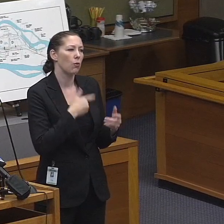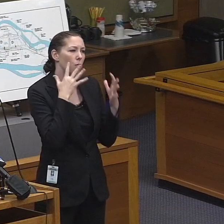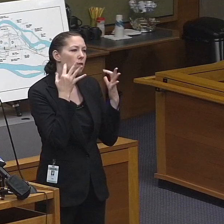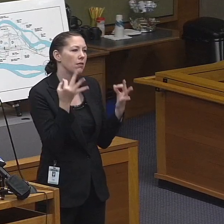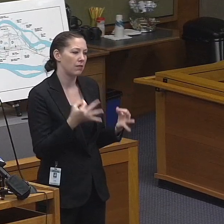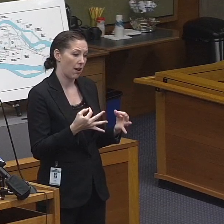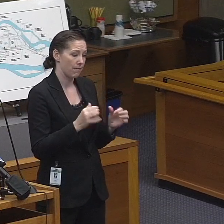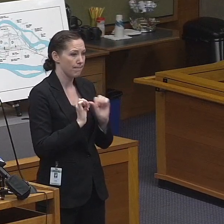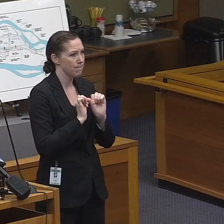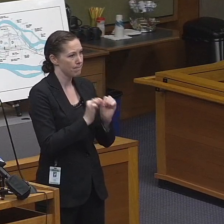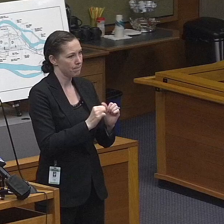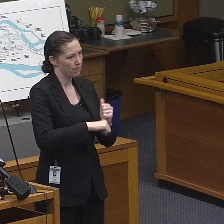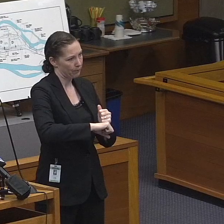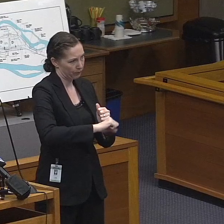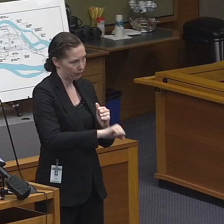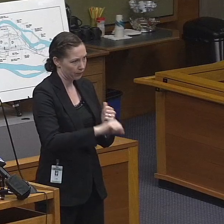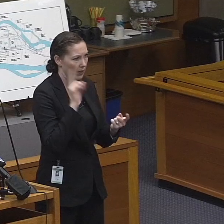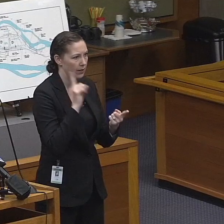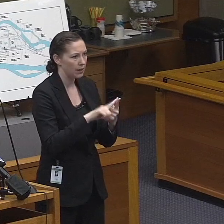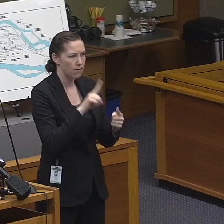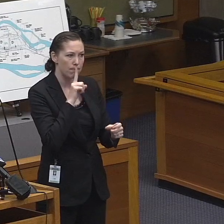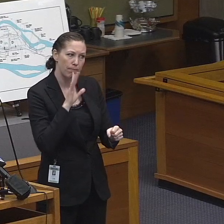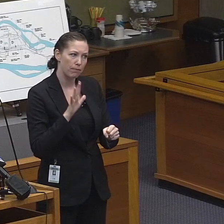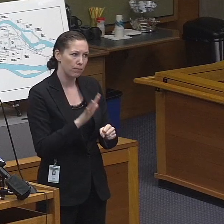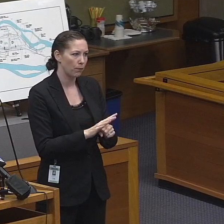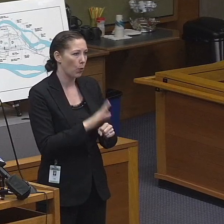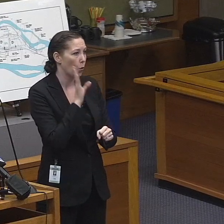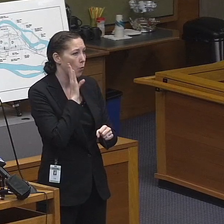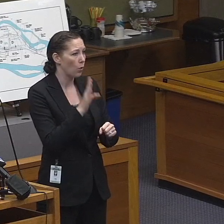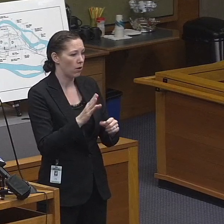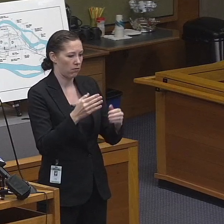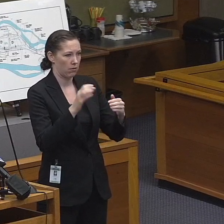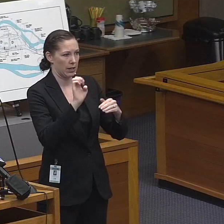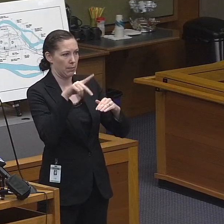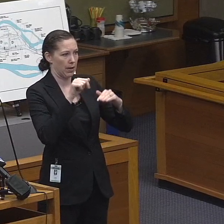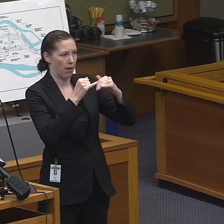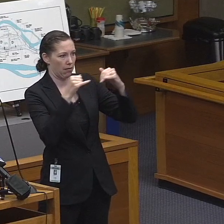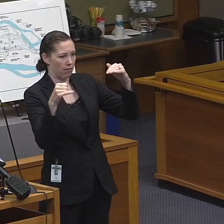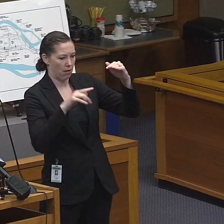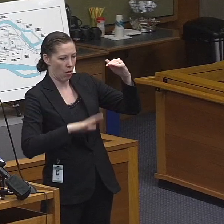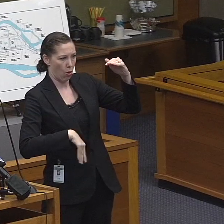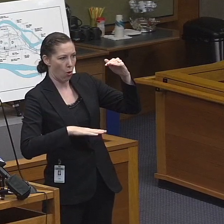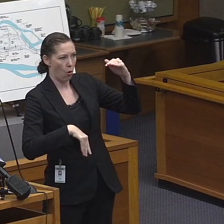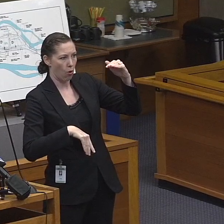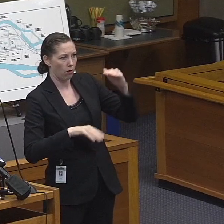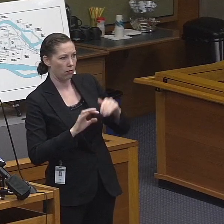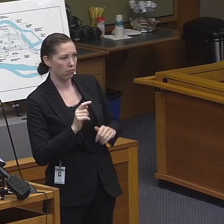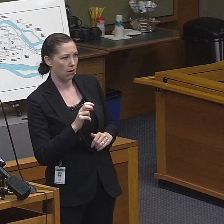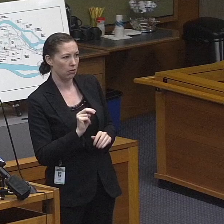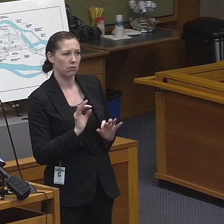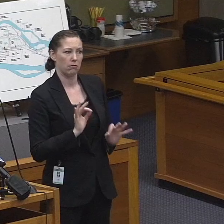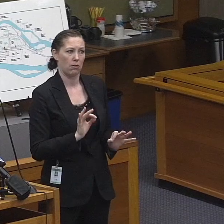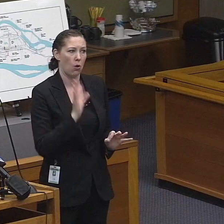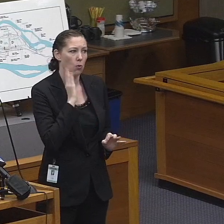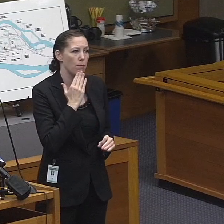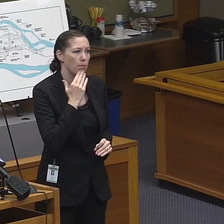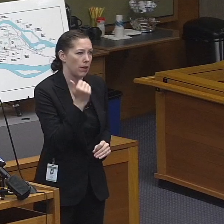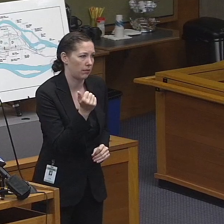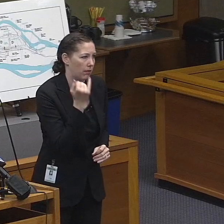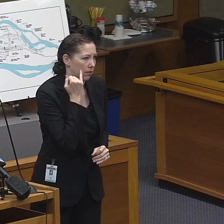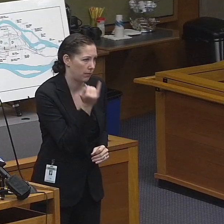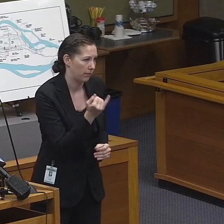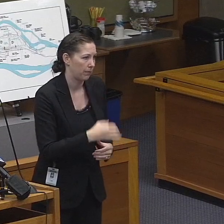the advisory until we can assure our water customers, our residents, that the water is safe to drink is the best course of action.